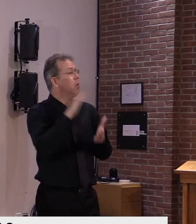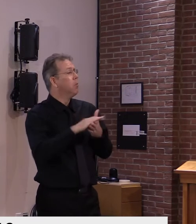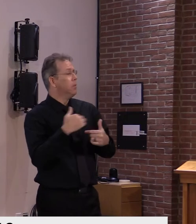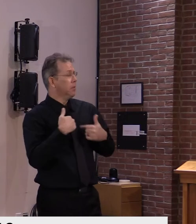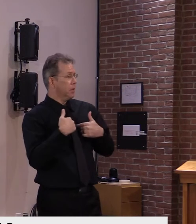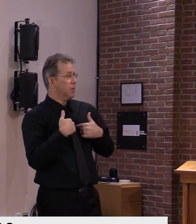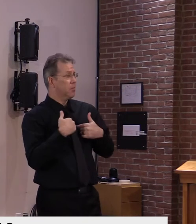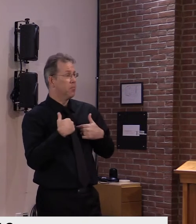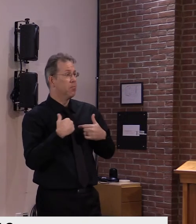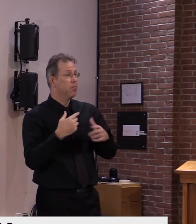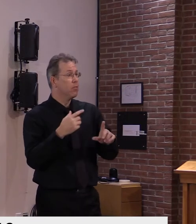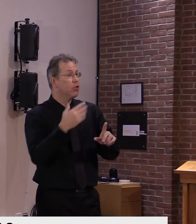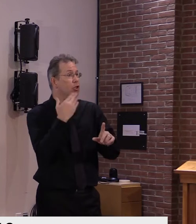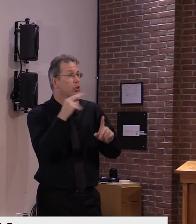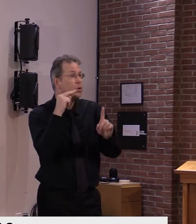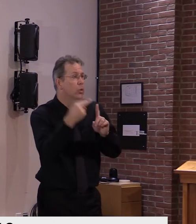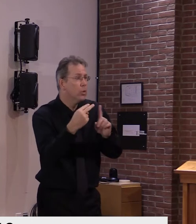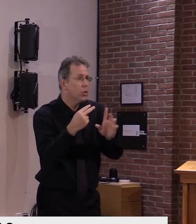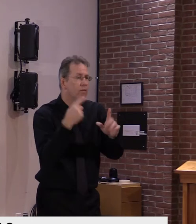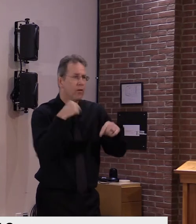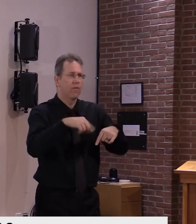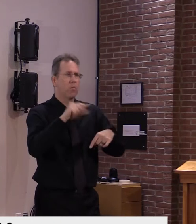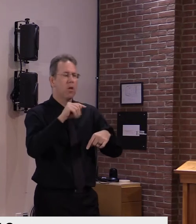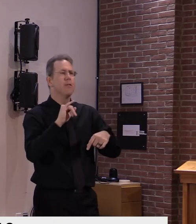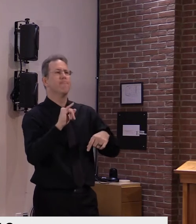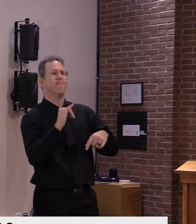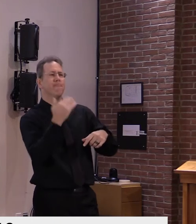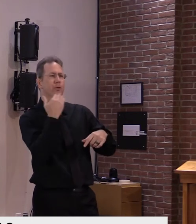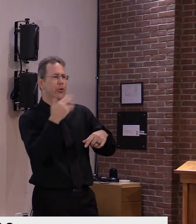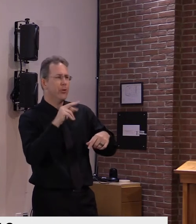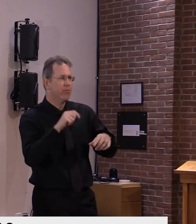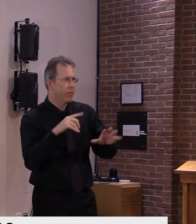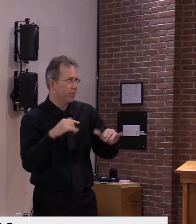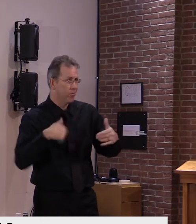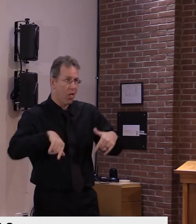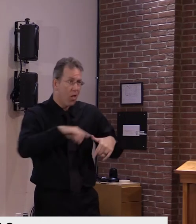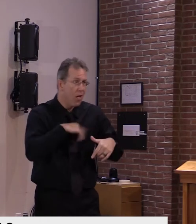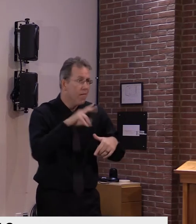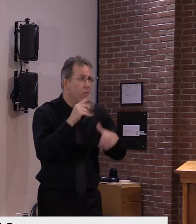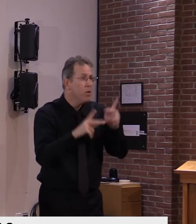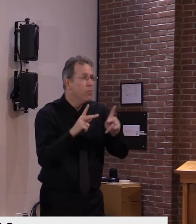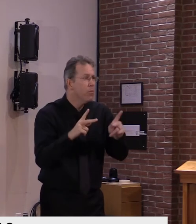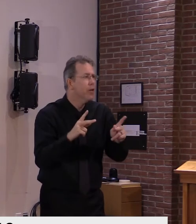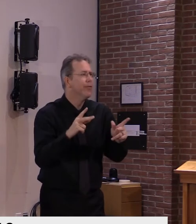news for Vermont and just reaffirms that what we're doing is correct.